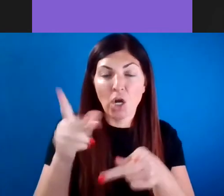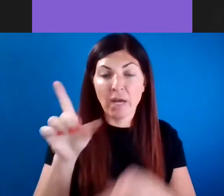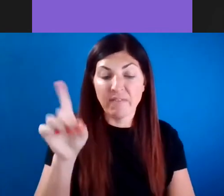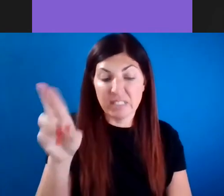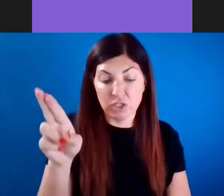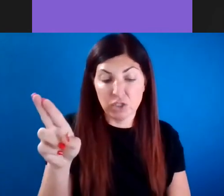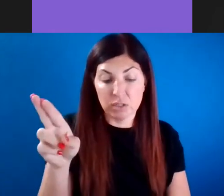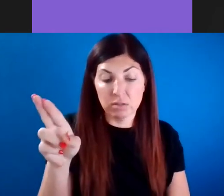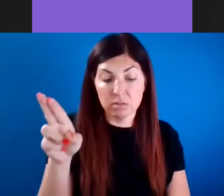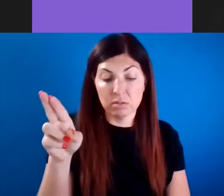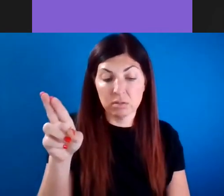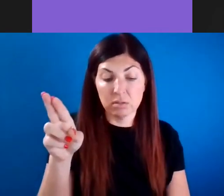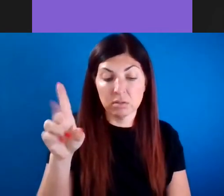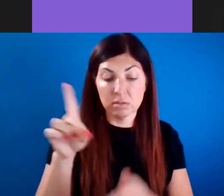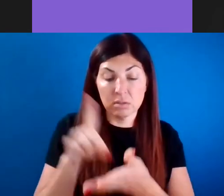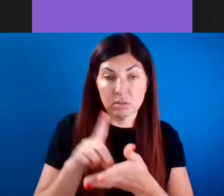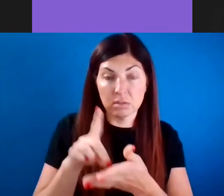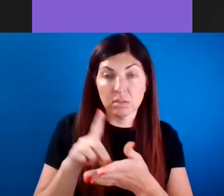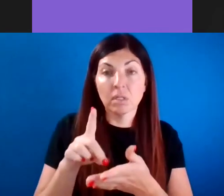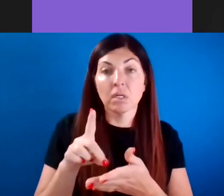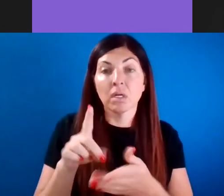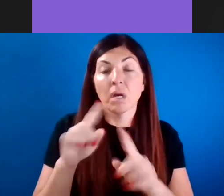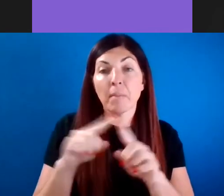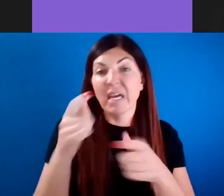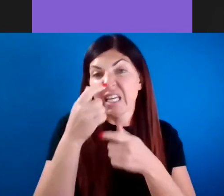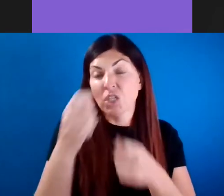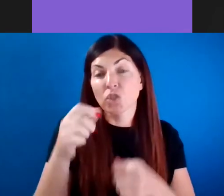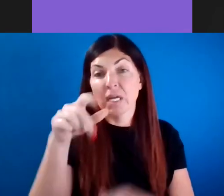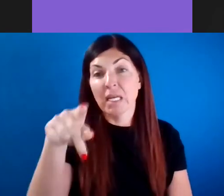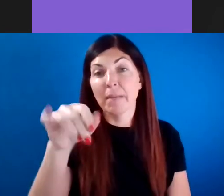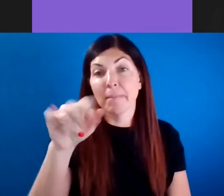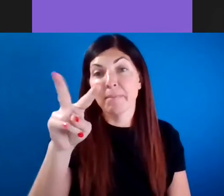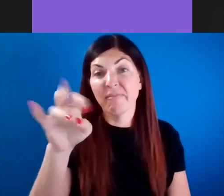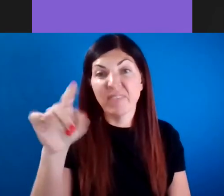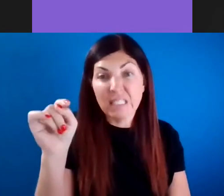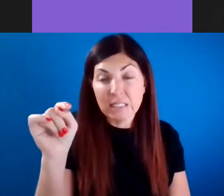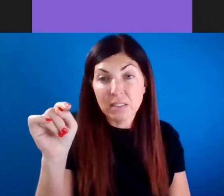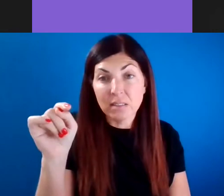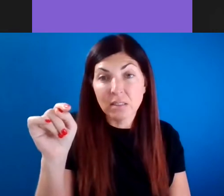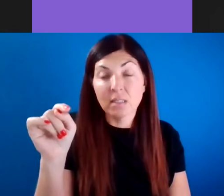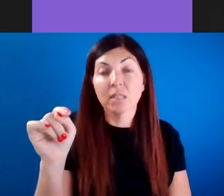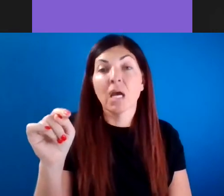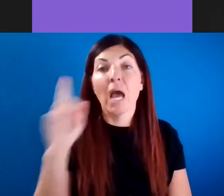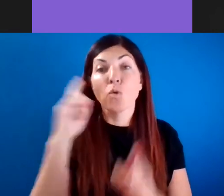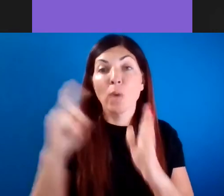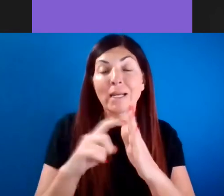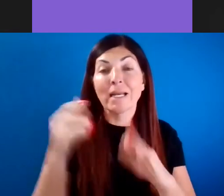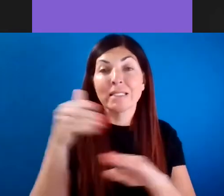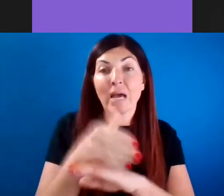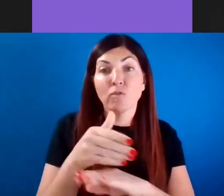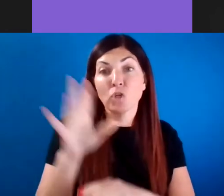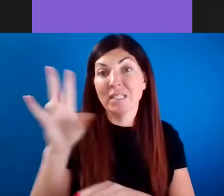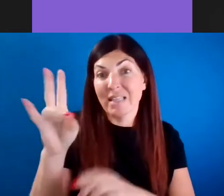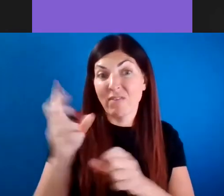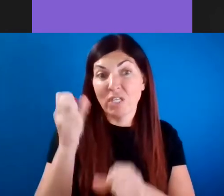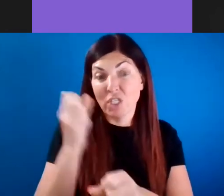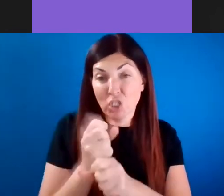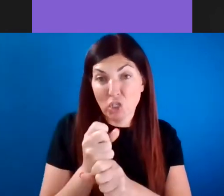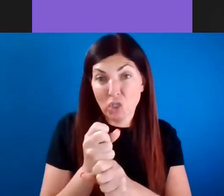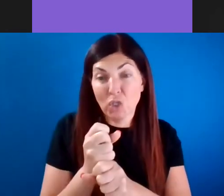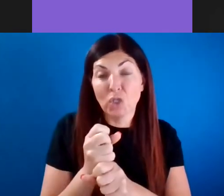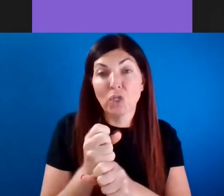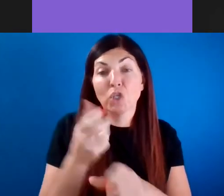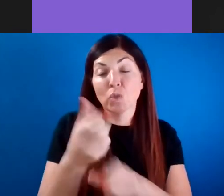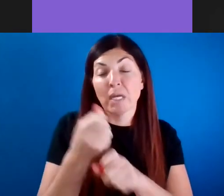ended up in a really interesting pivot because I recognized after going through a 7-year odyssey to get my undergraduate